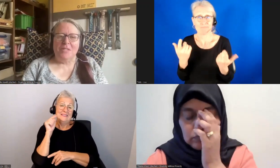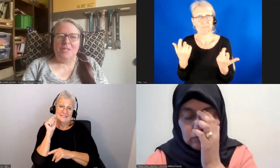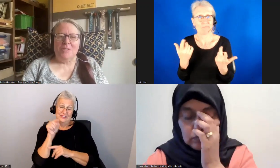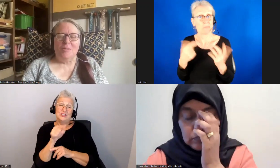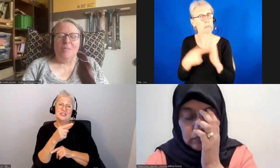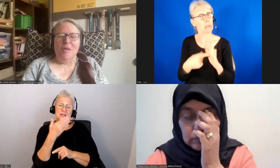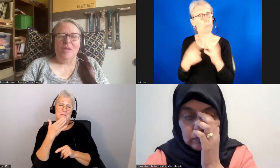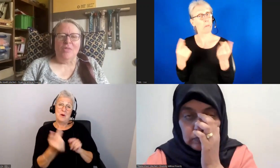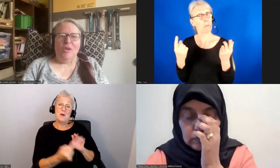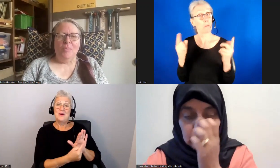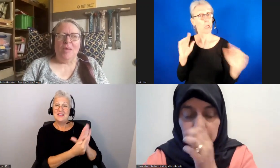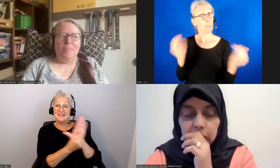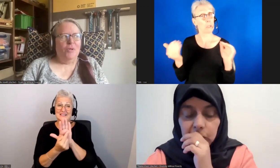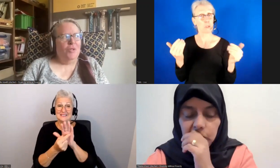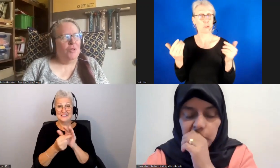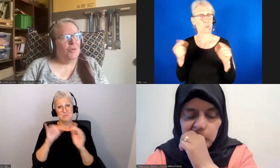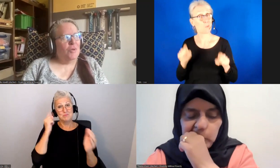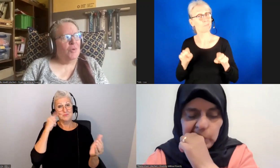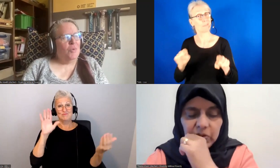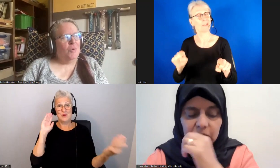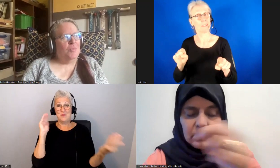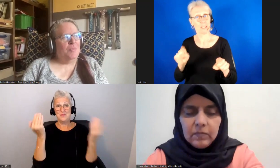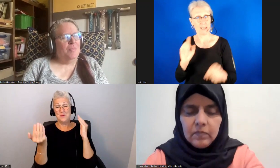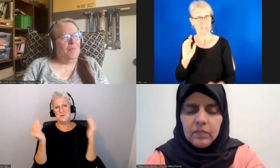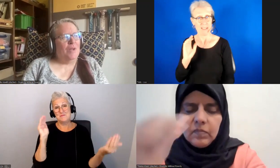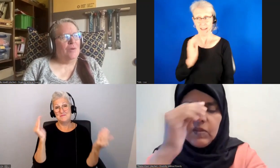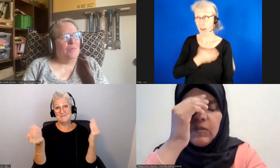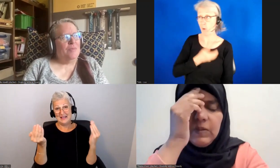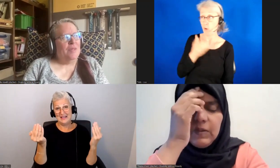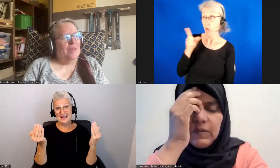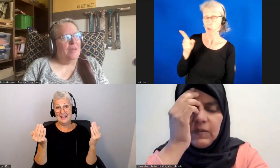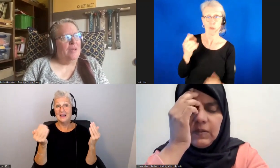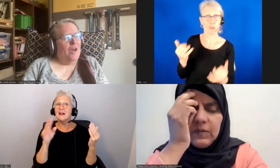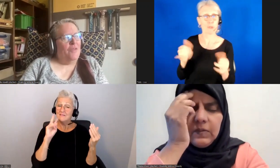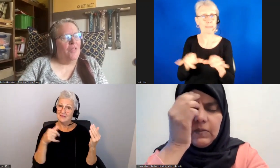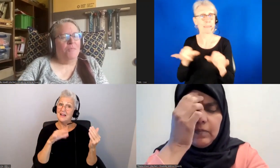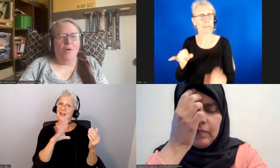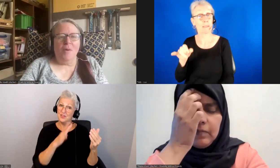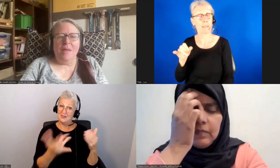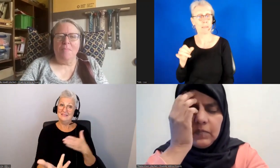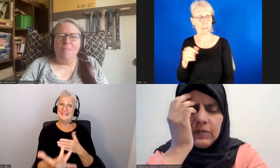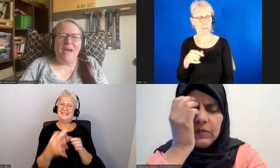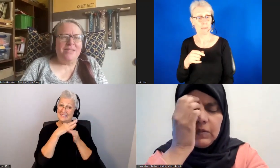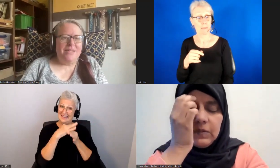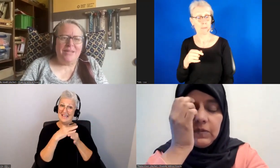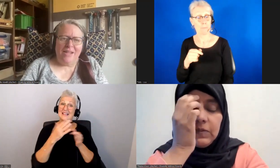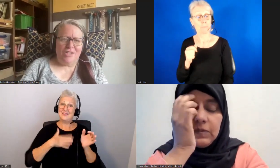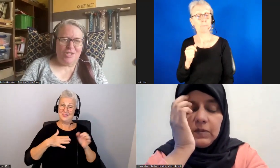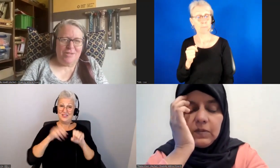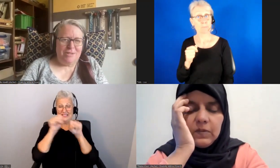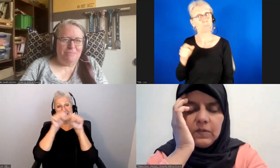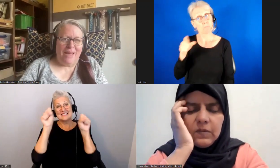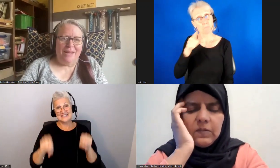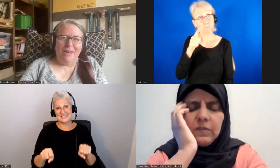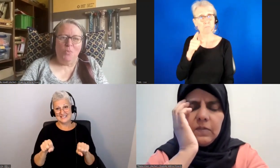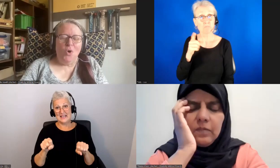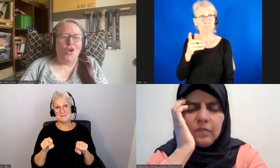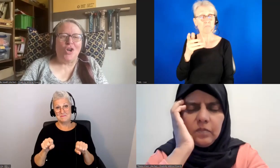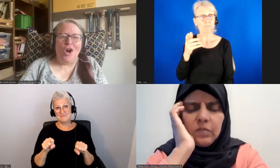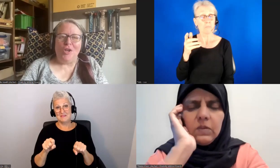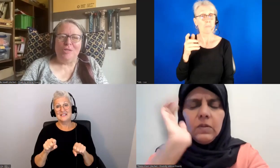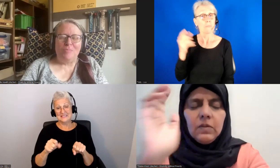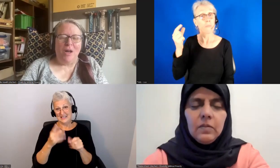of our system, that people who, you know, for the in the best intentions,